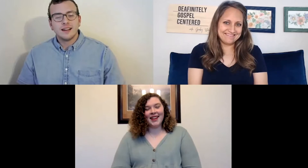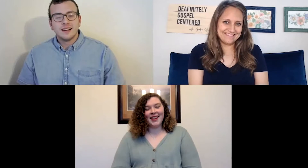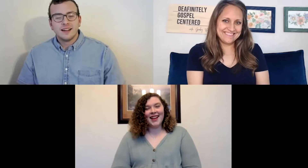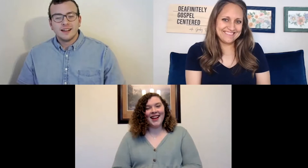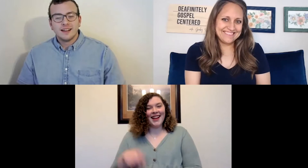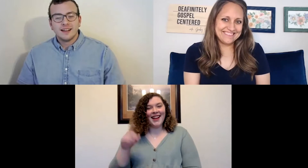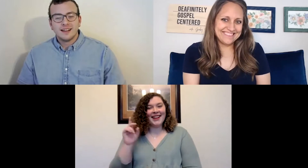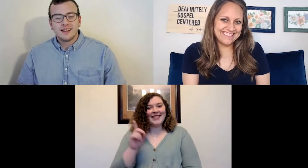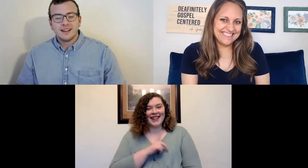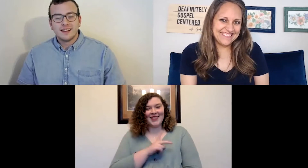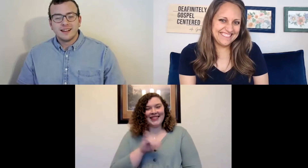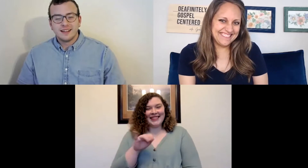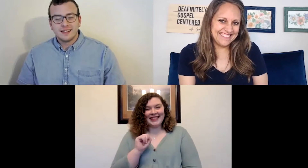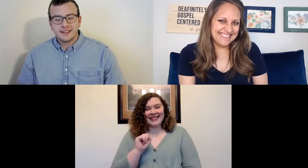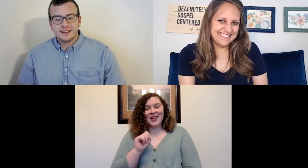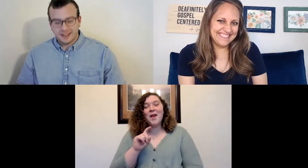oldest?